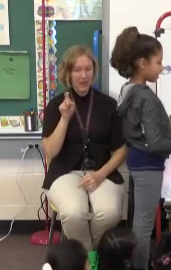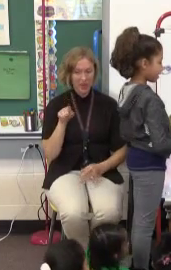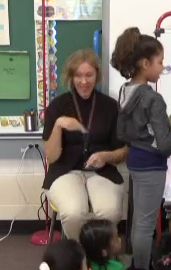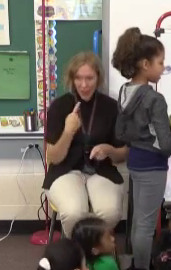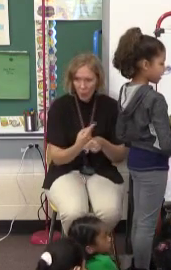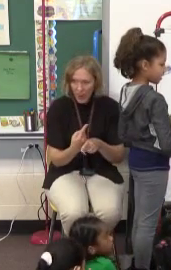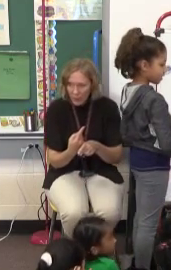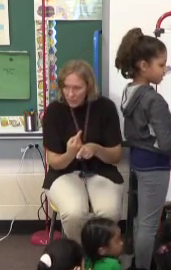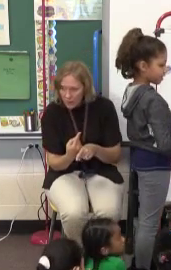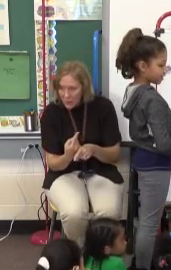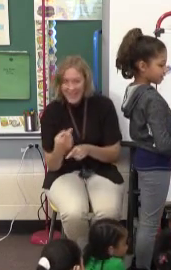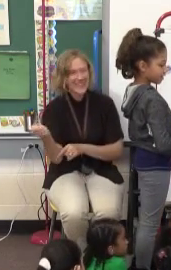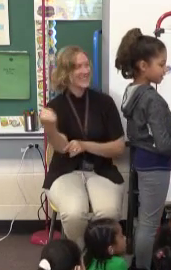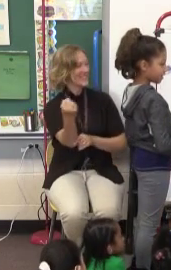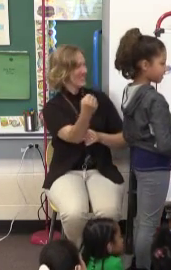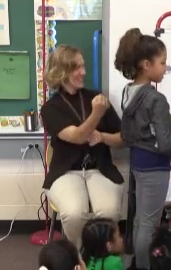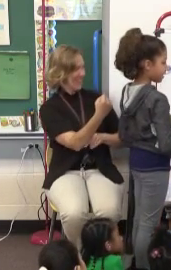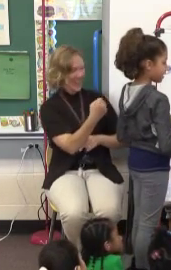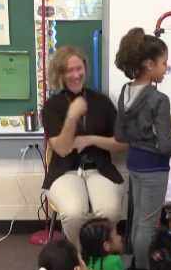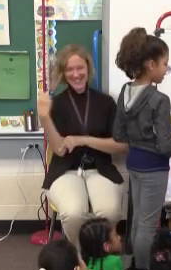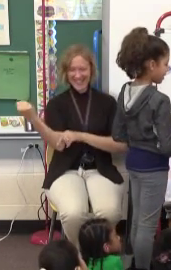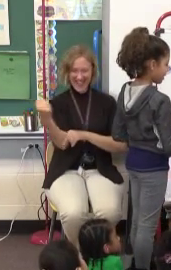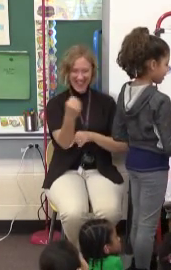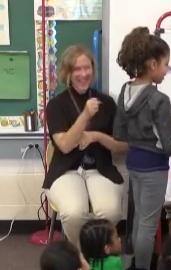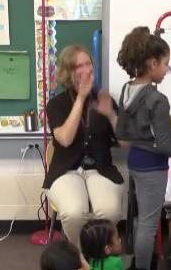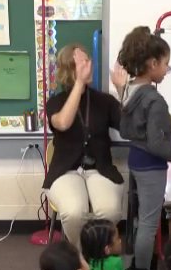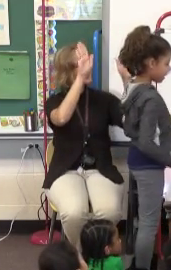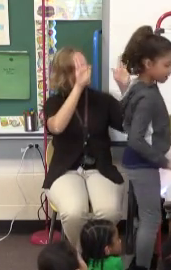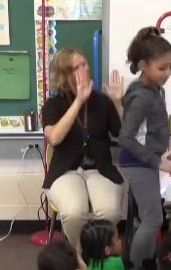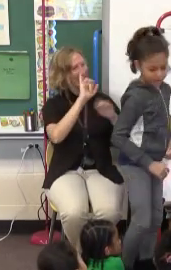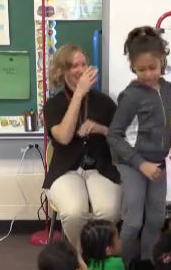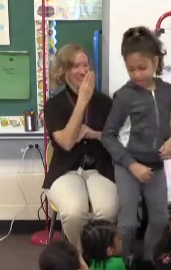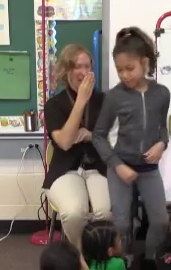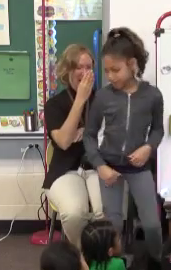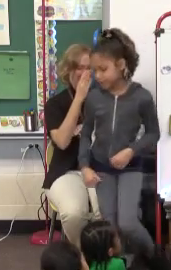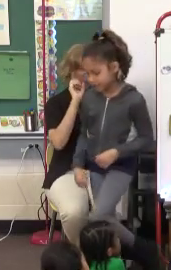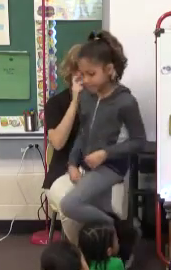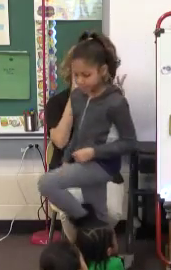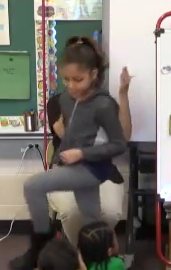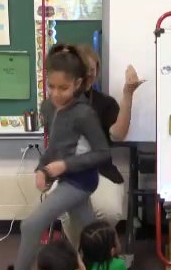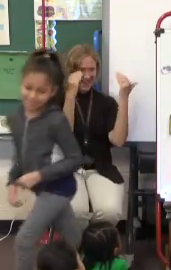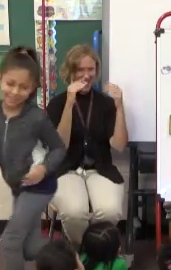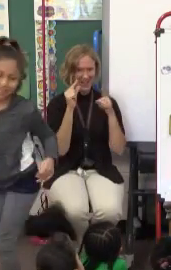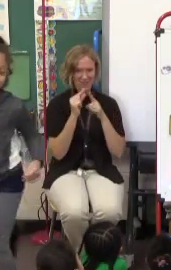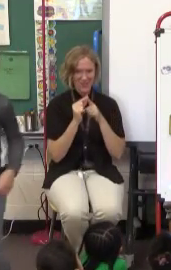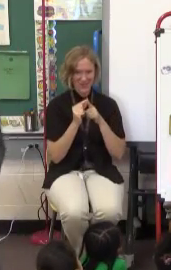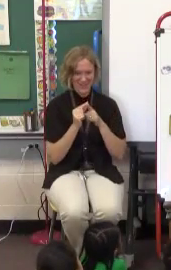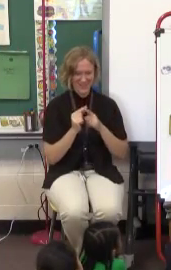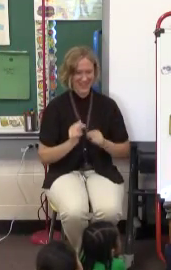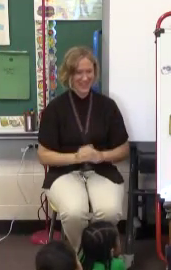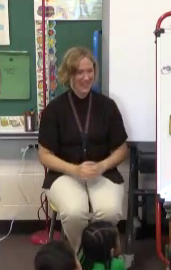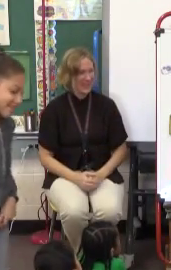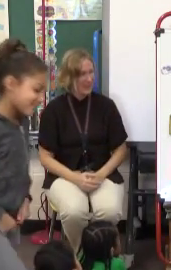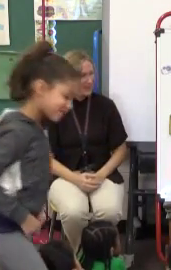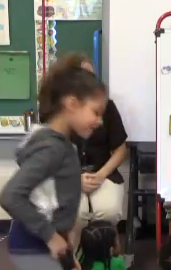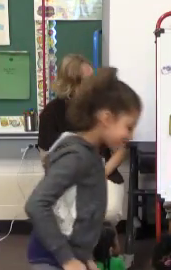she correct? Yeah, she is. Great job. Okay, our next word.